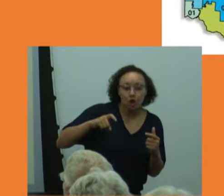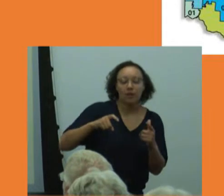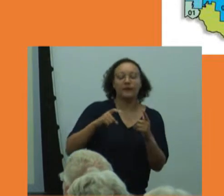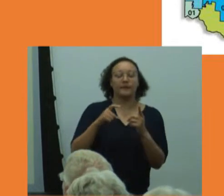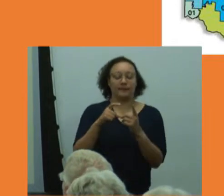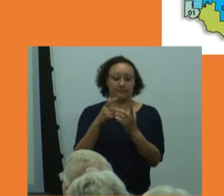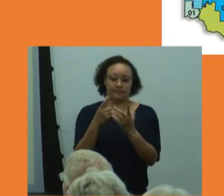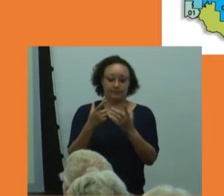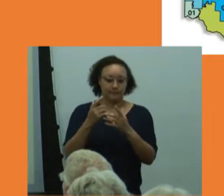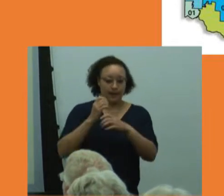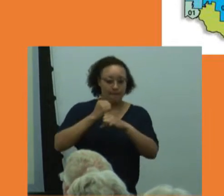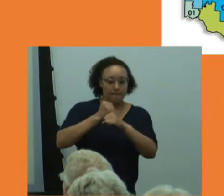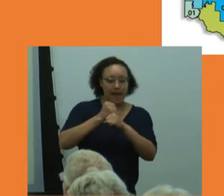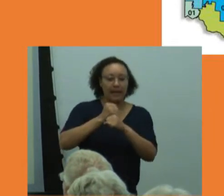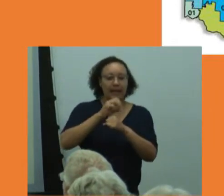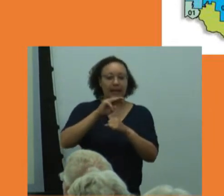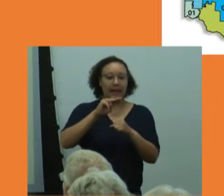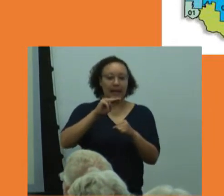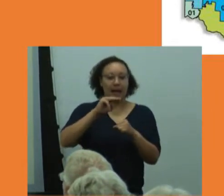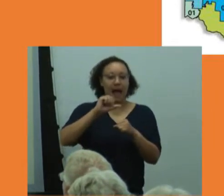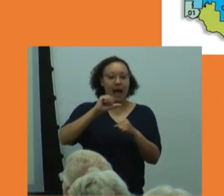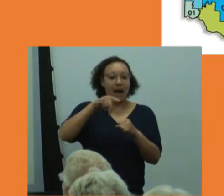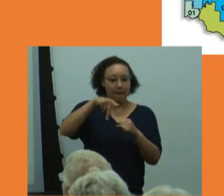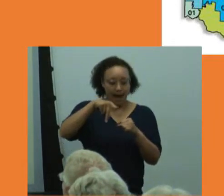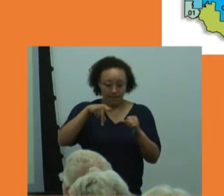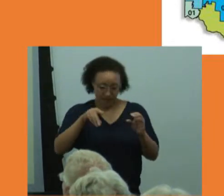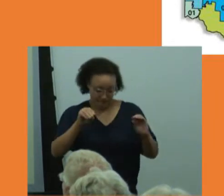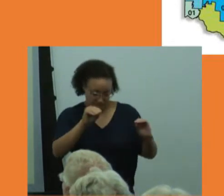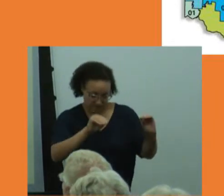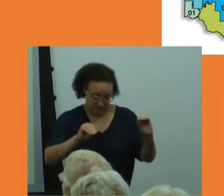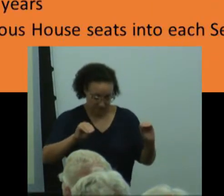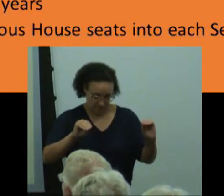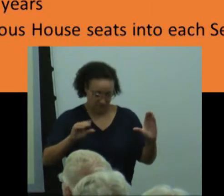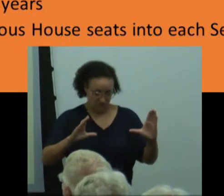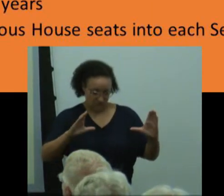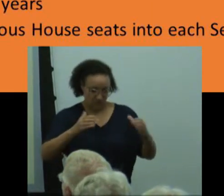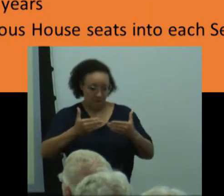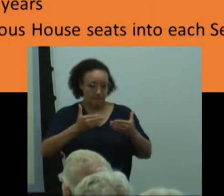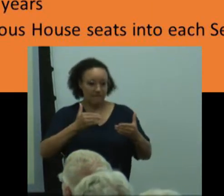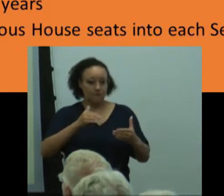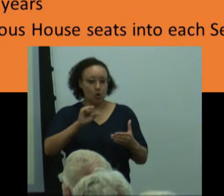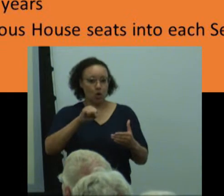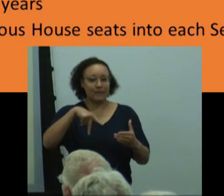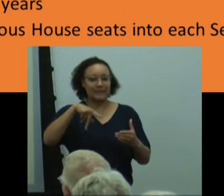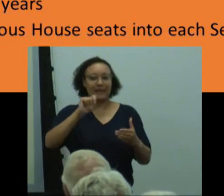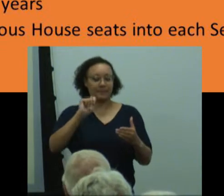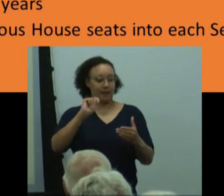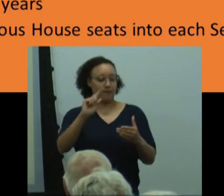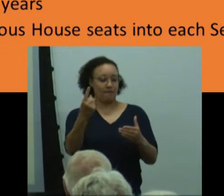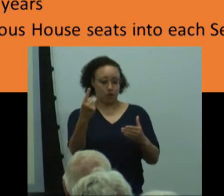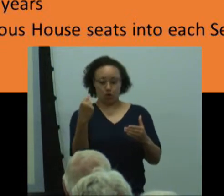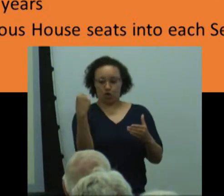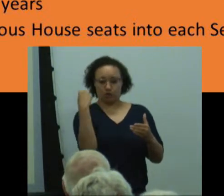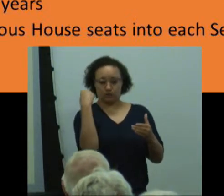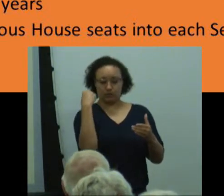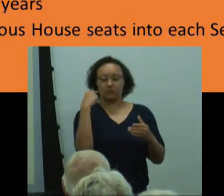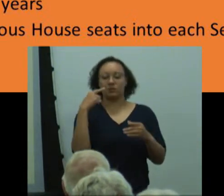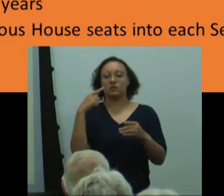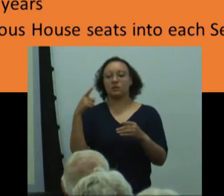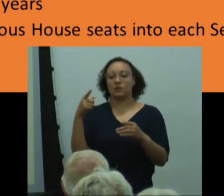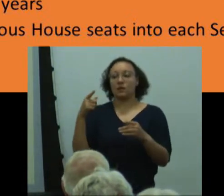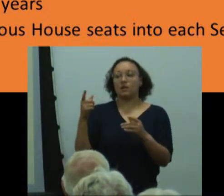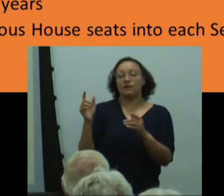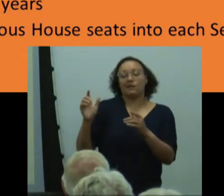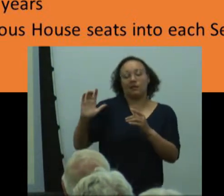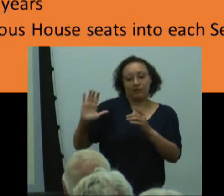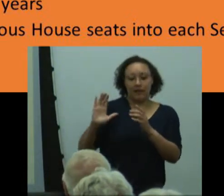by September 1st after a number of public hearings. So, and there was mandatory guidelines, I